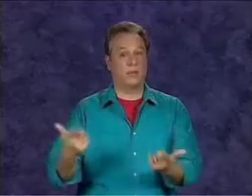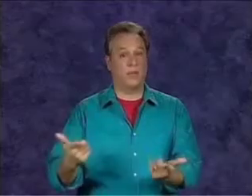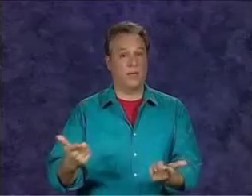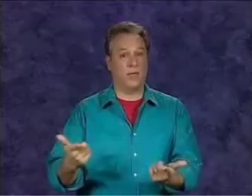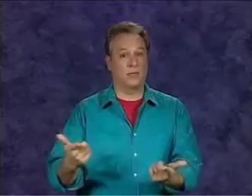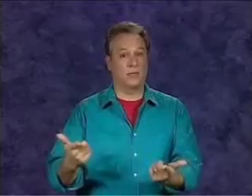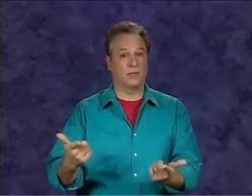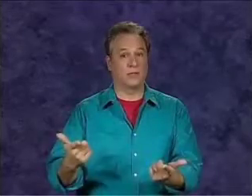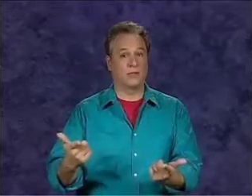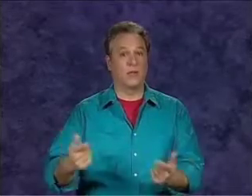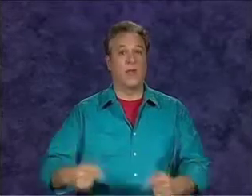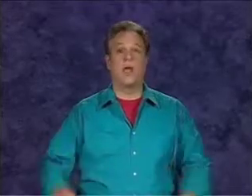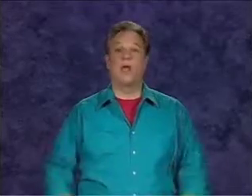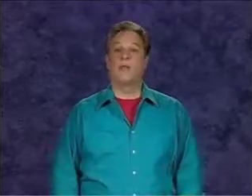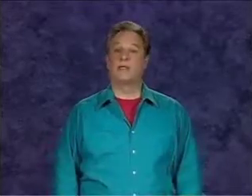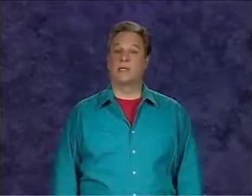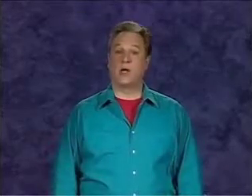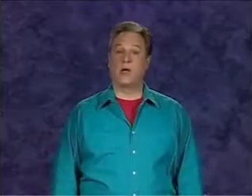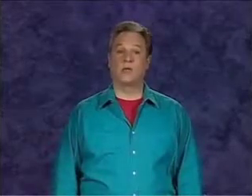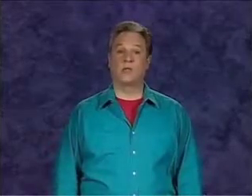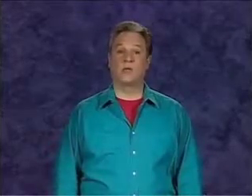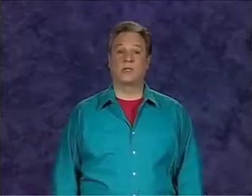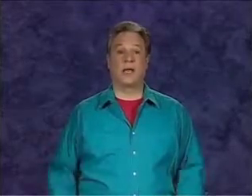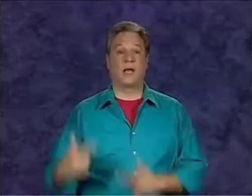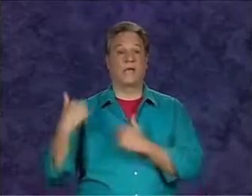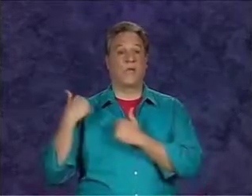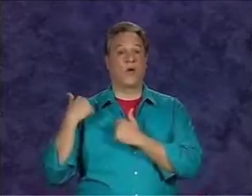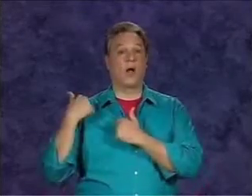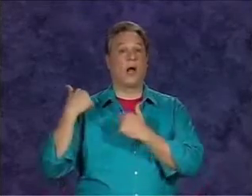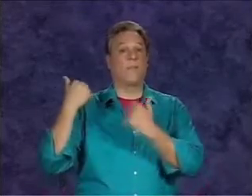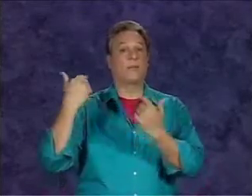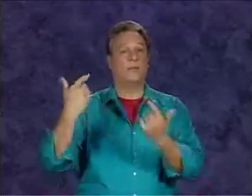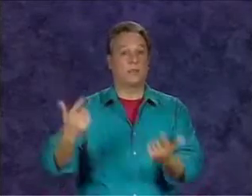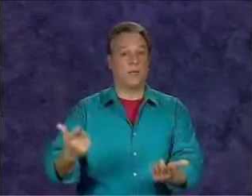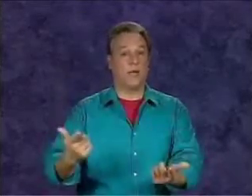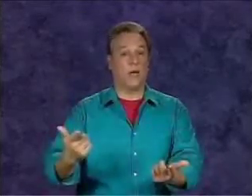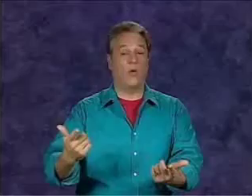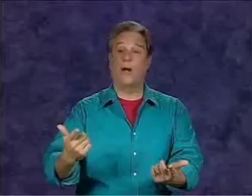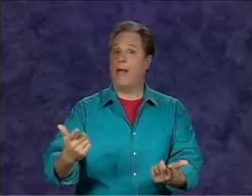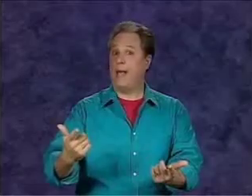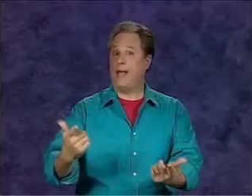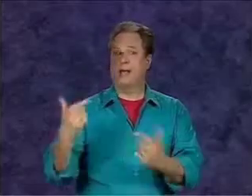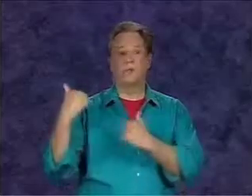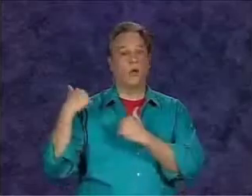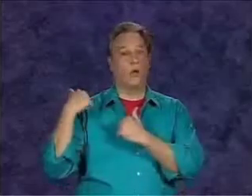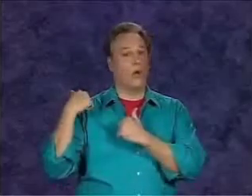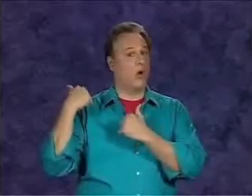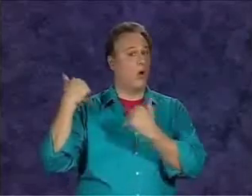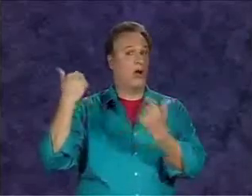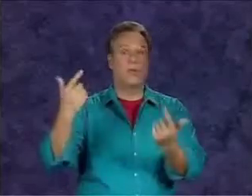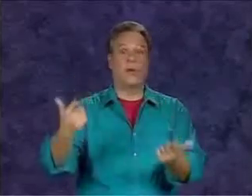the present. This is also the sign for up till now and all